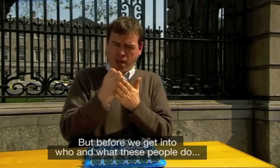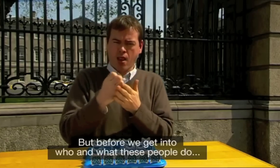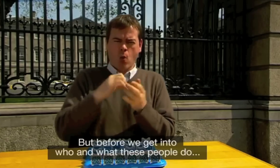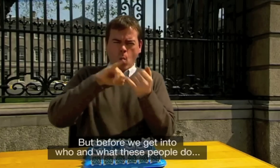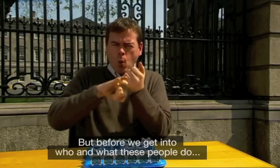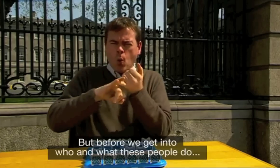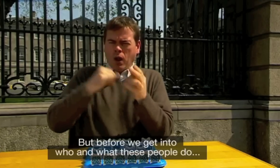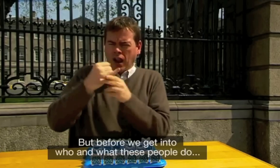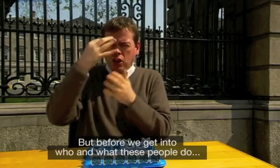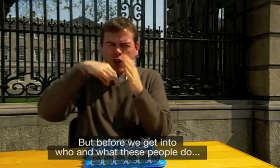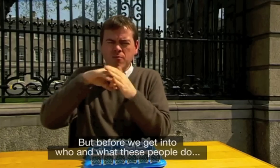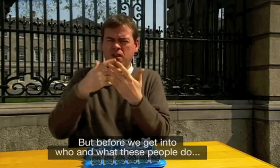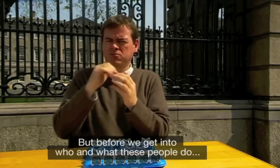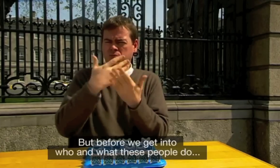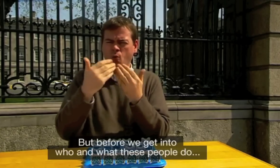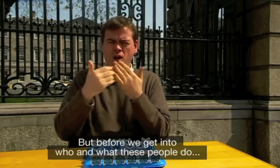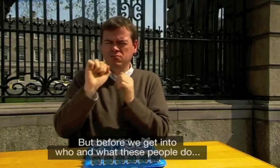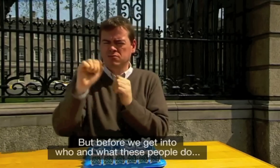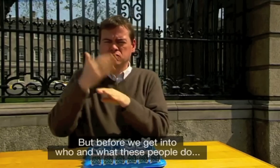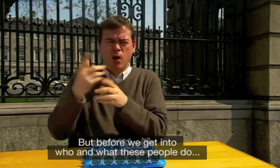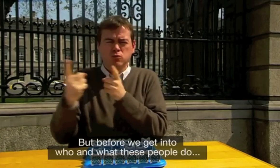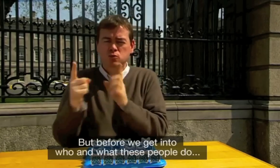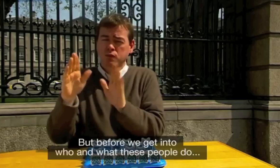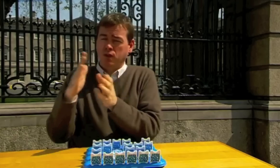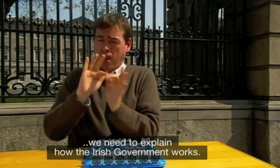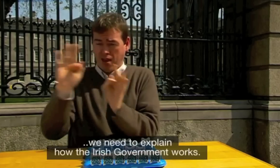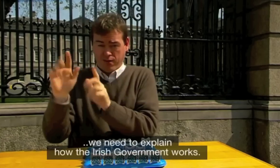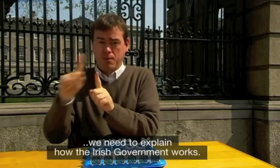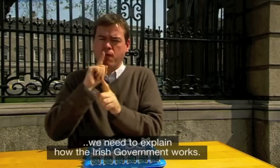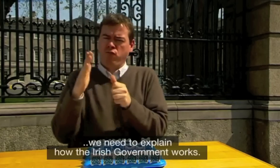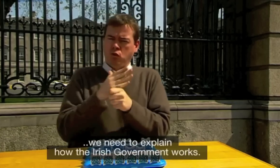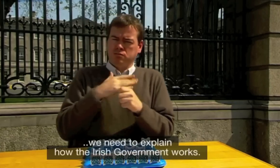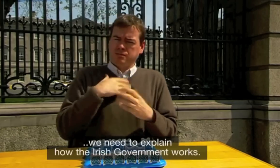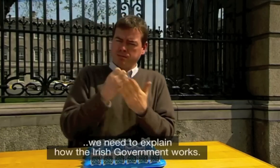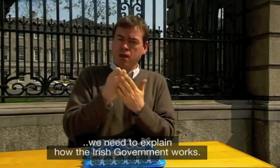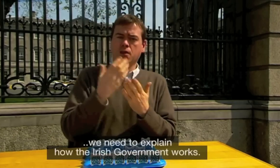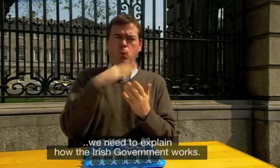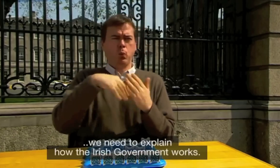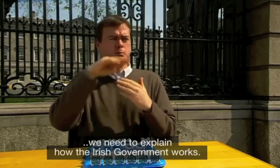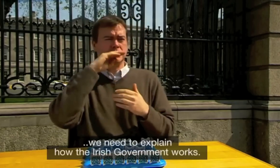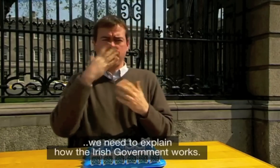But before we get into who and what these people do, we need to explain how the Irish government